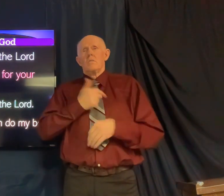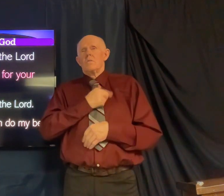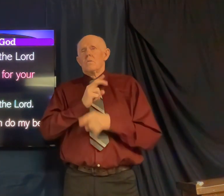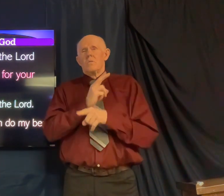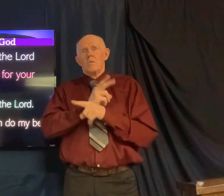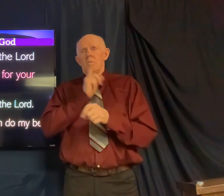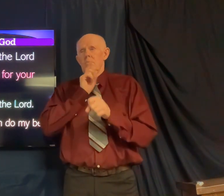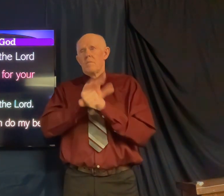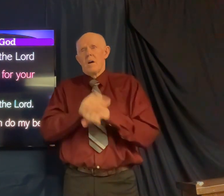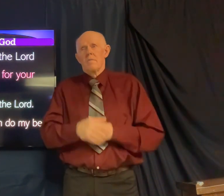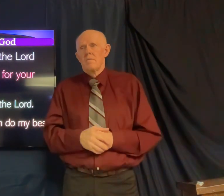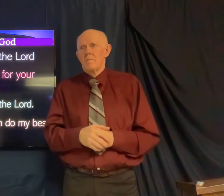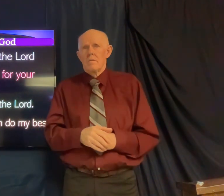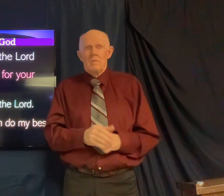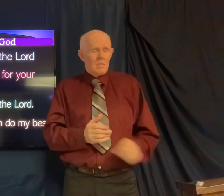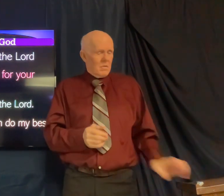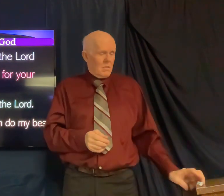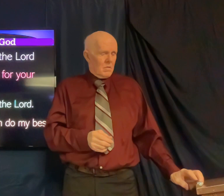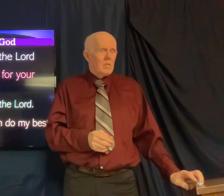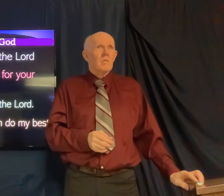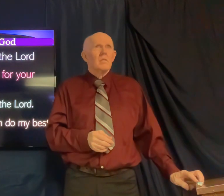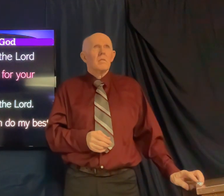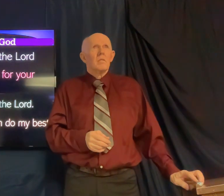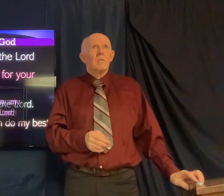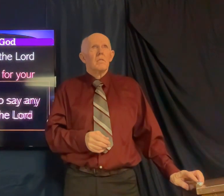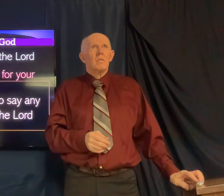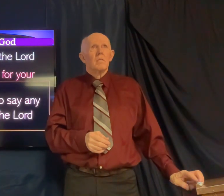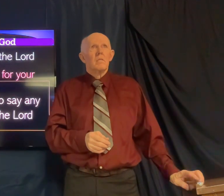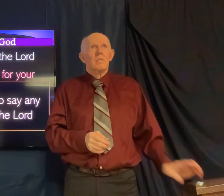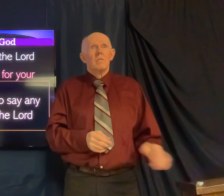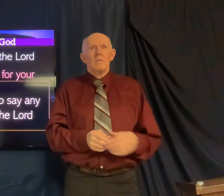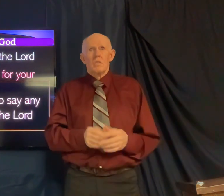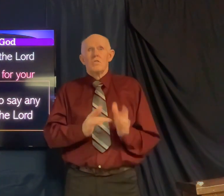We're warned not to use the word promise.